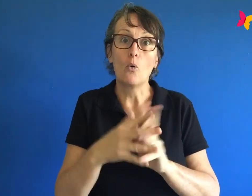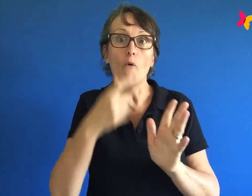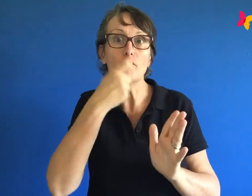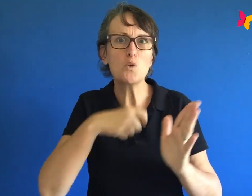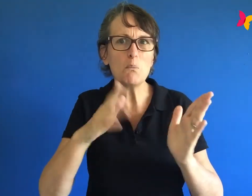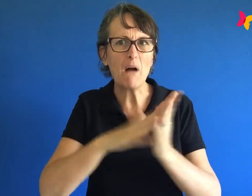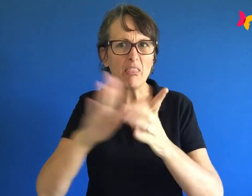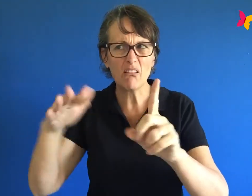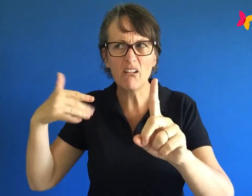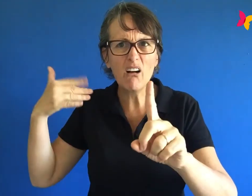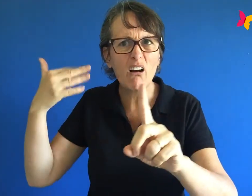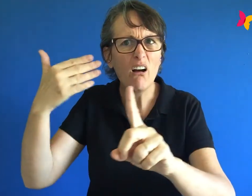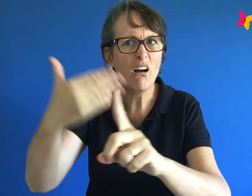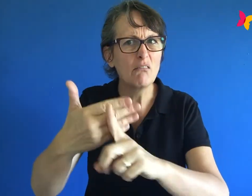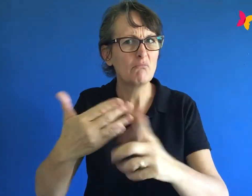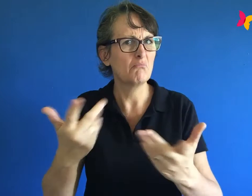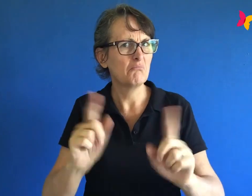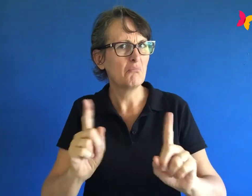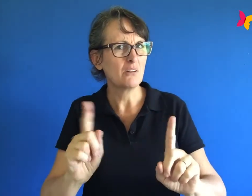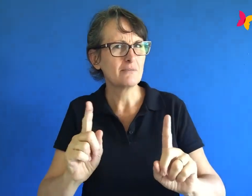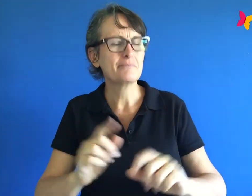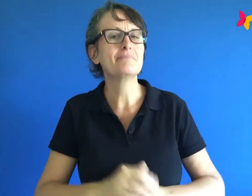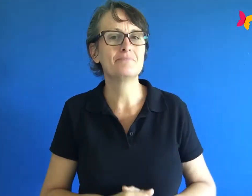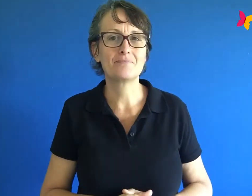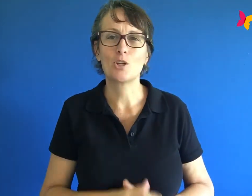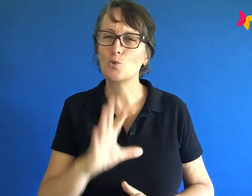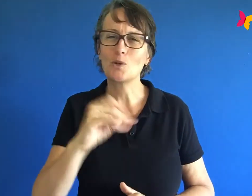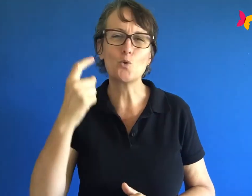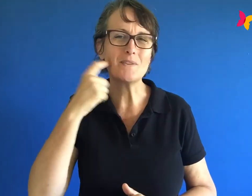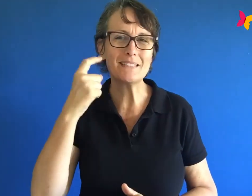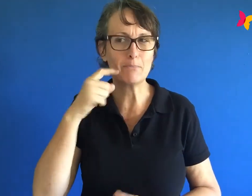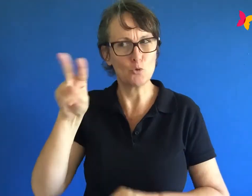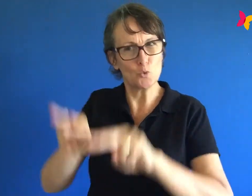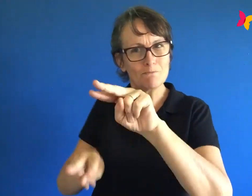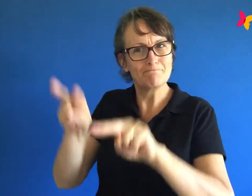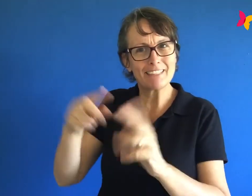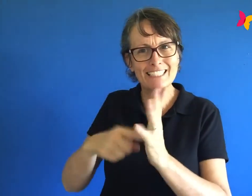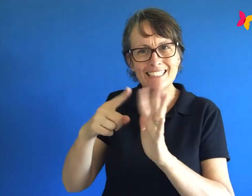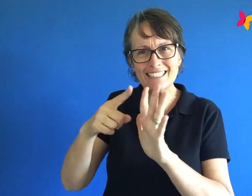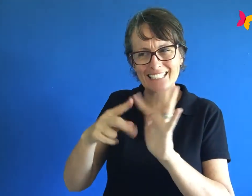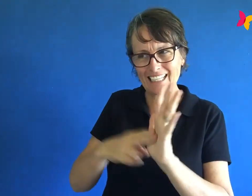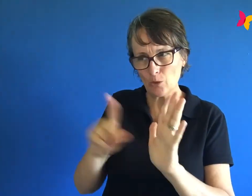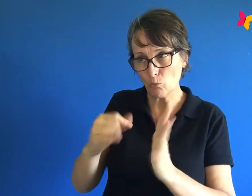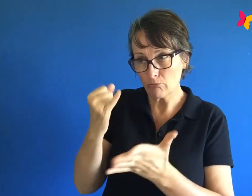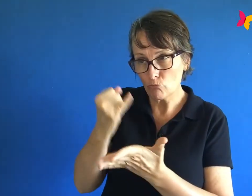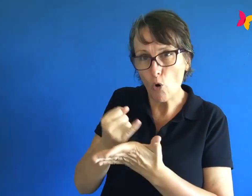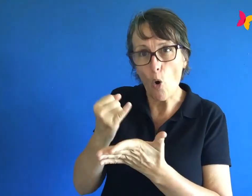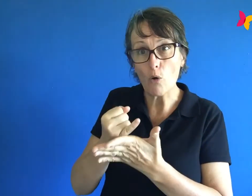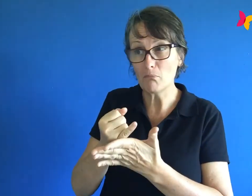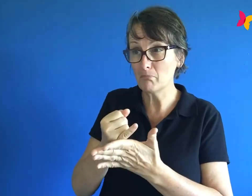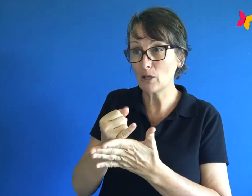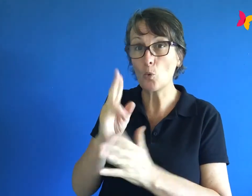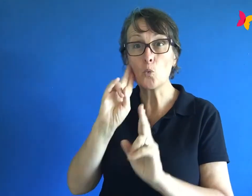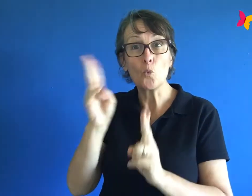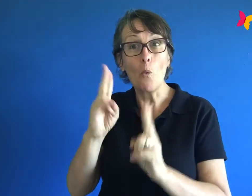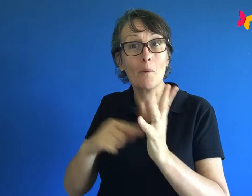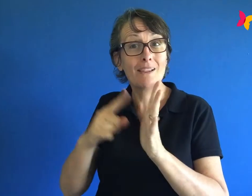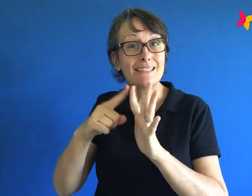change. So no simple tick box answer, but these are some of the things that you can look out for. One of